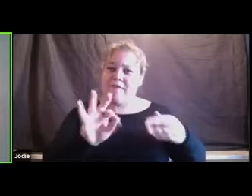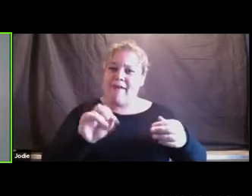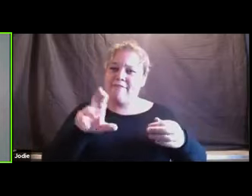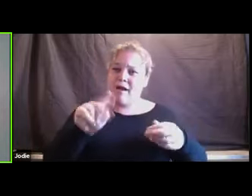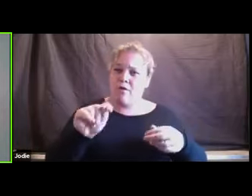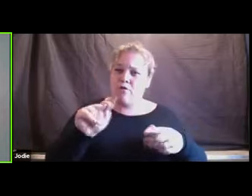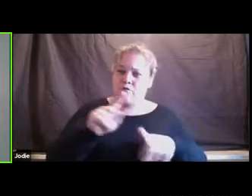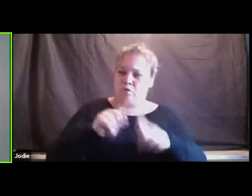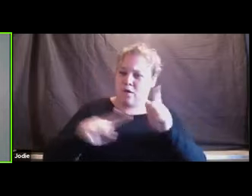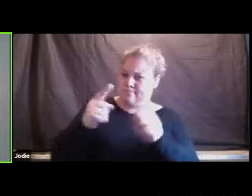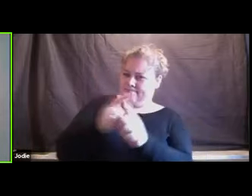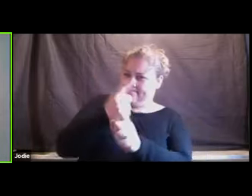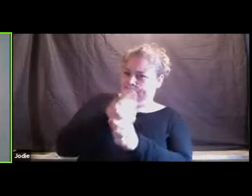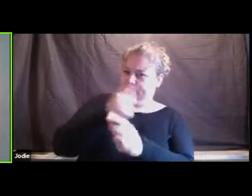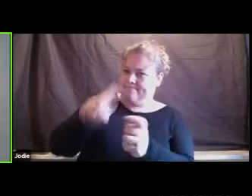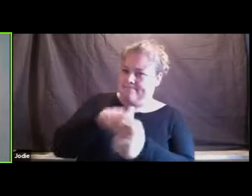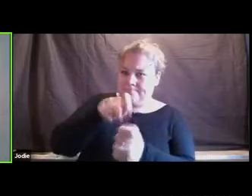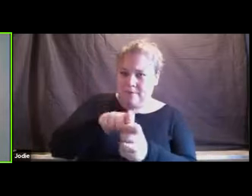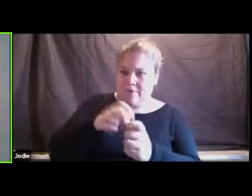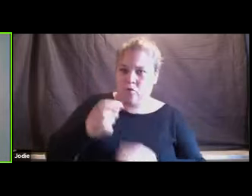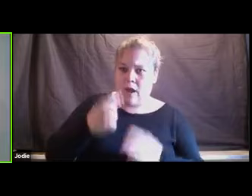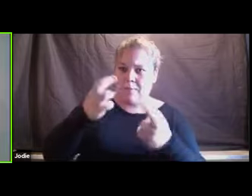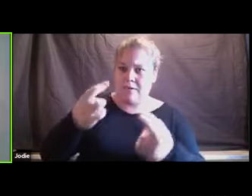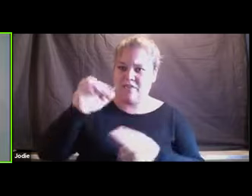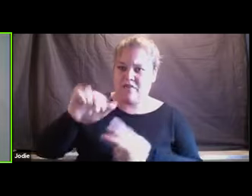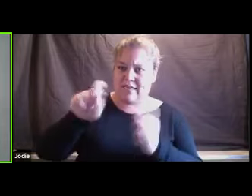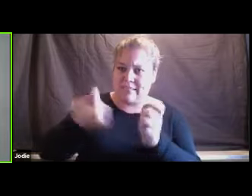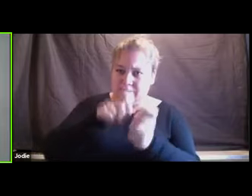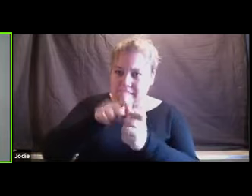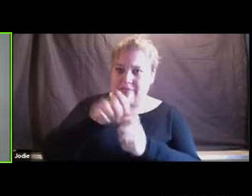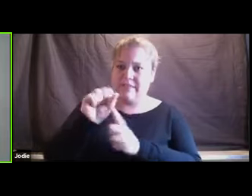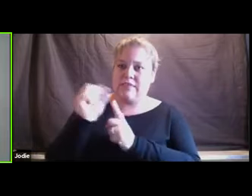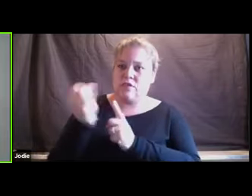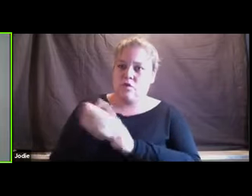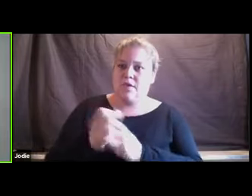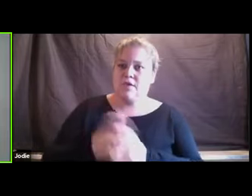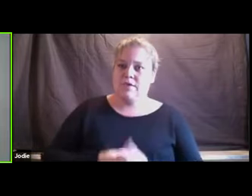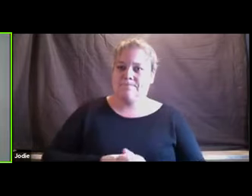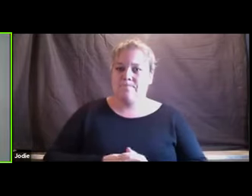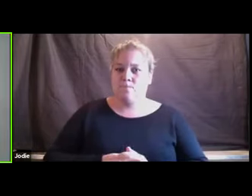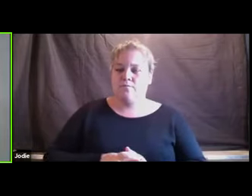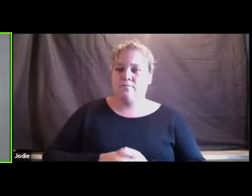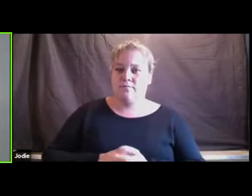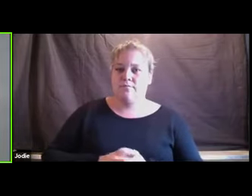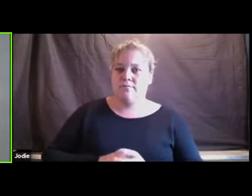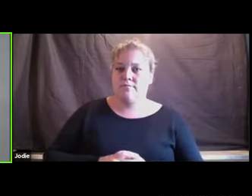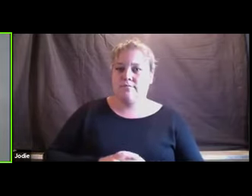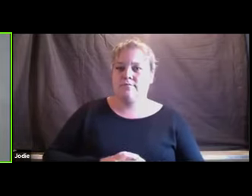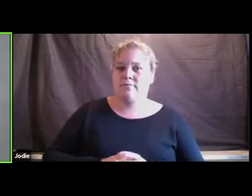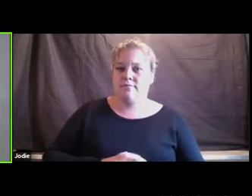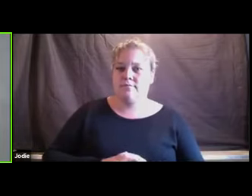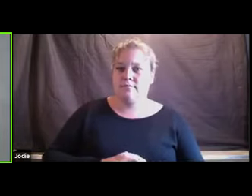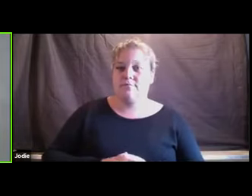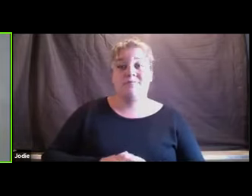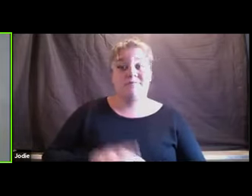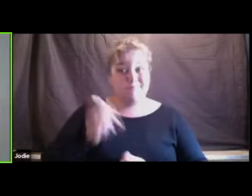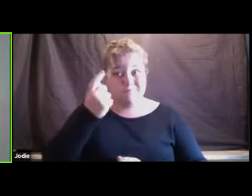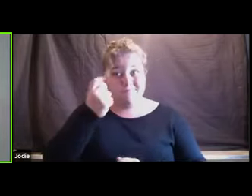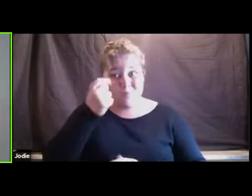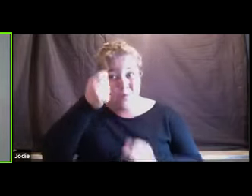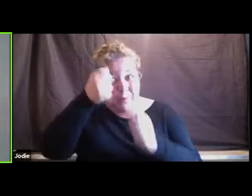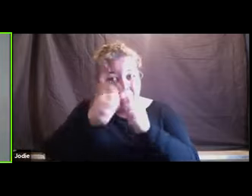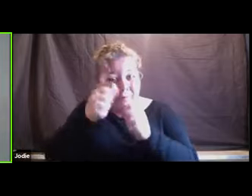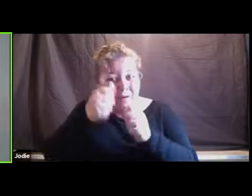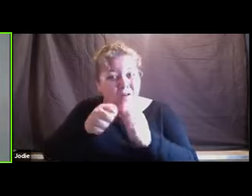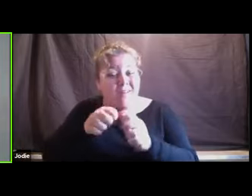And I'll just remind all of us that we are very close to going into the